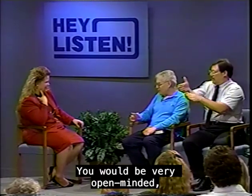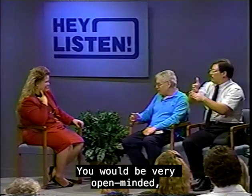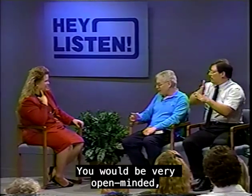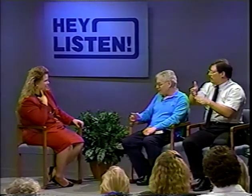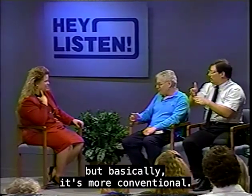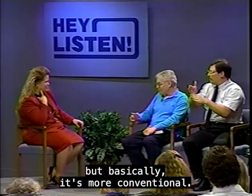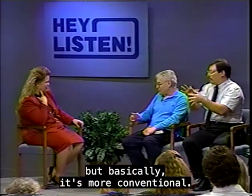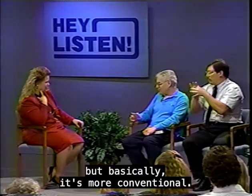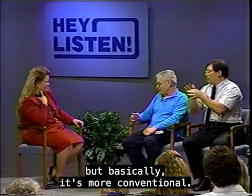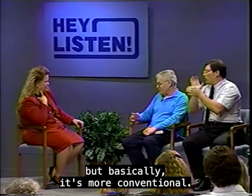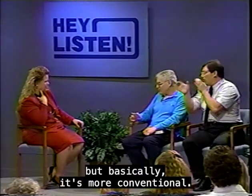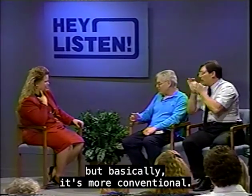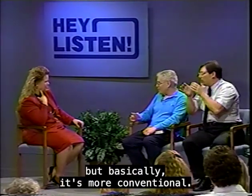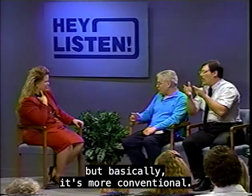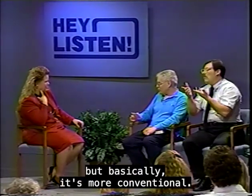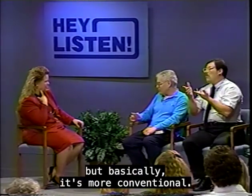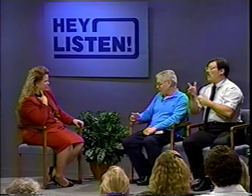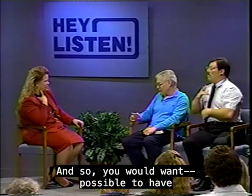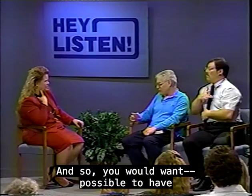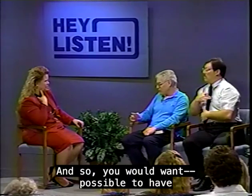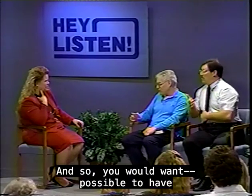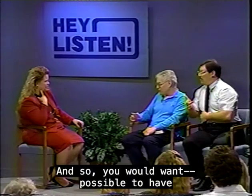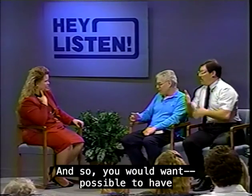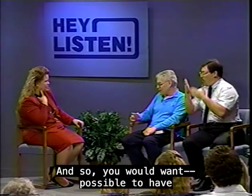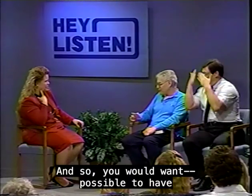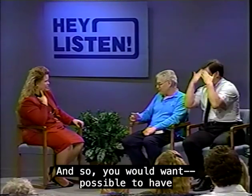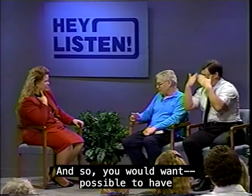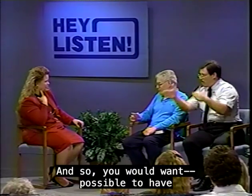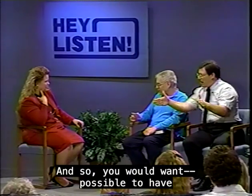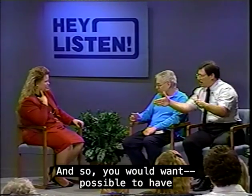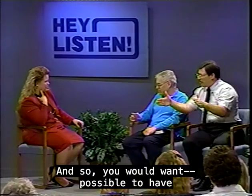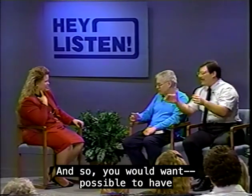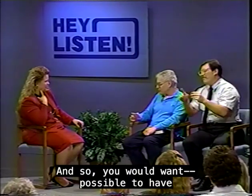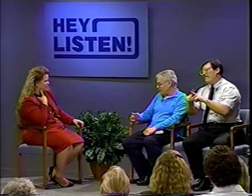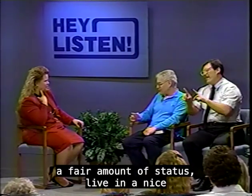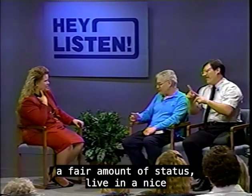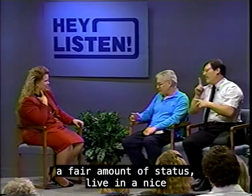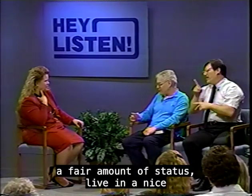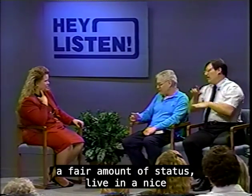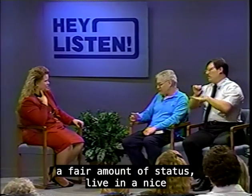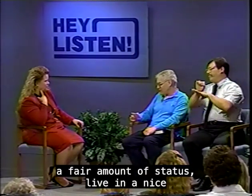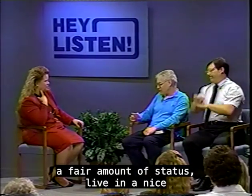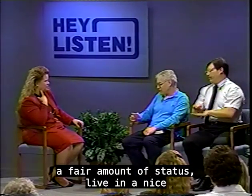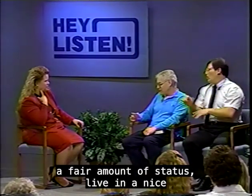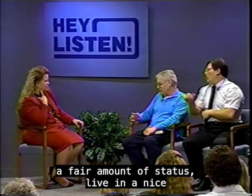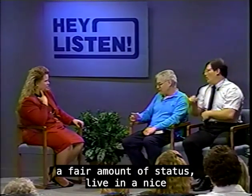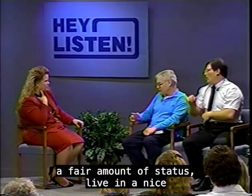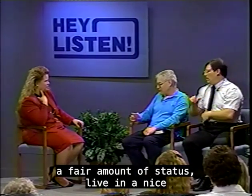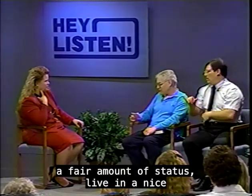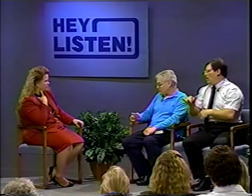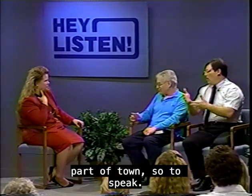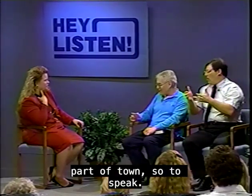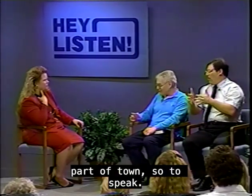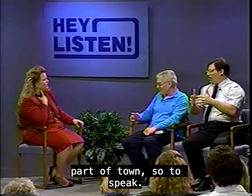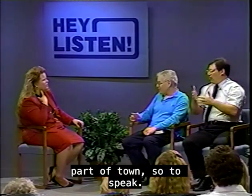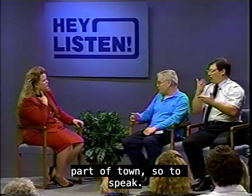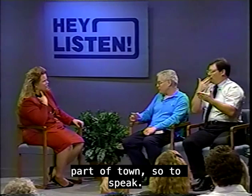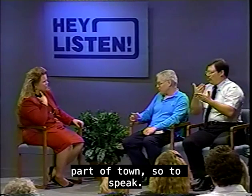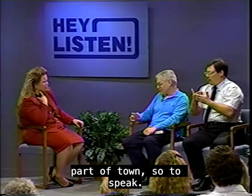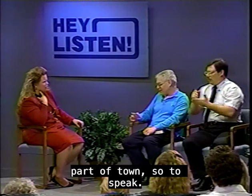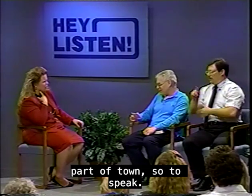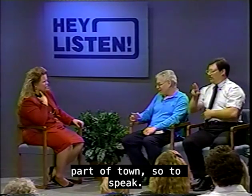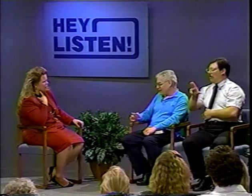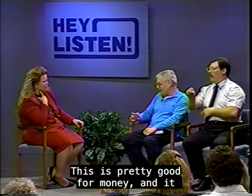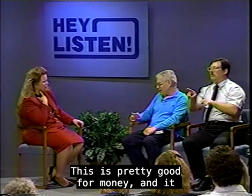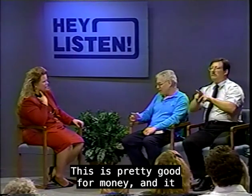very open-minded, but basically it's more conventional. And so you would want, if possible, to have a fair amount of status, live in a nice part of town, so